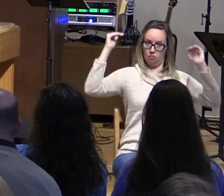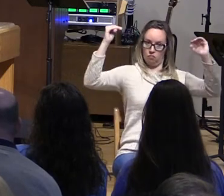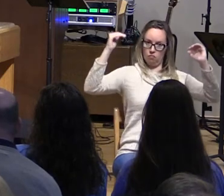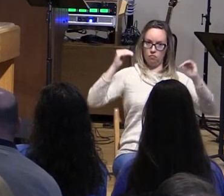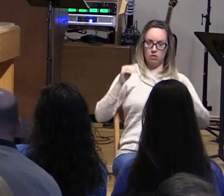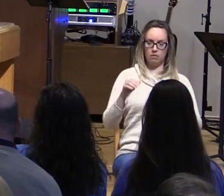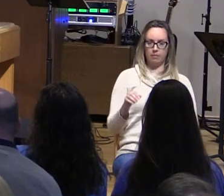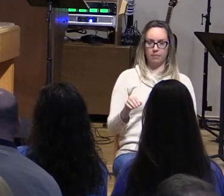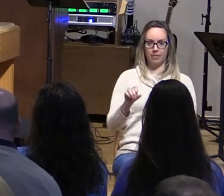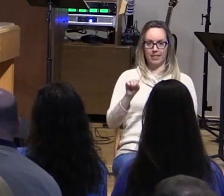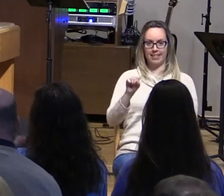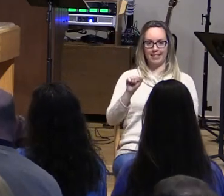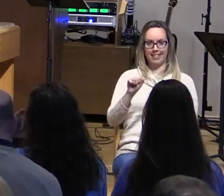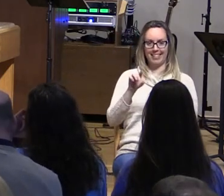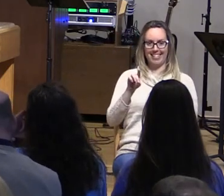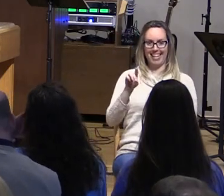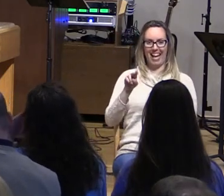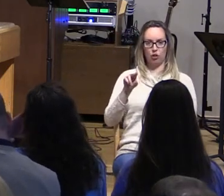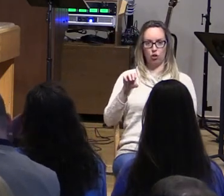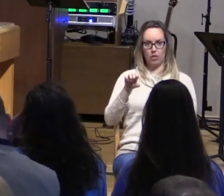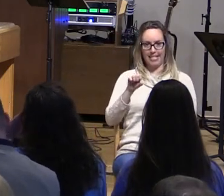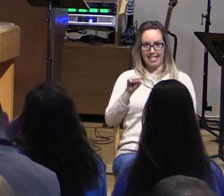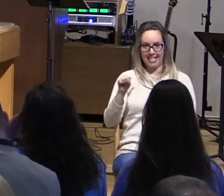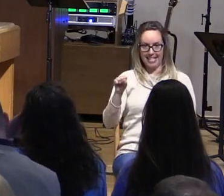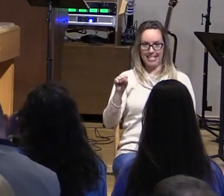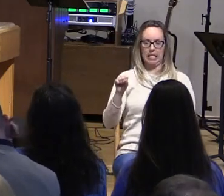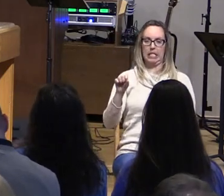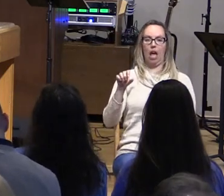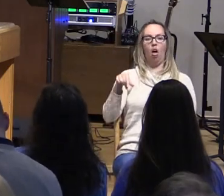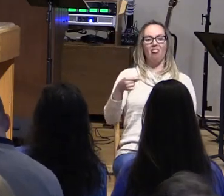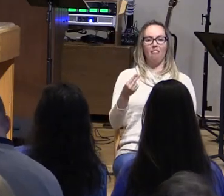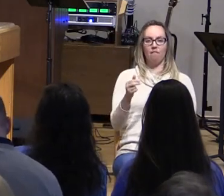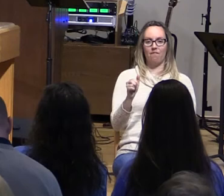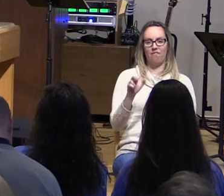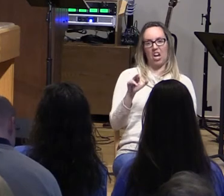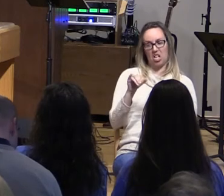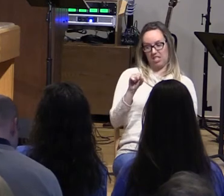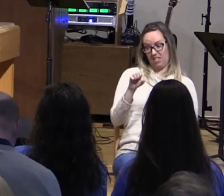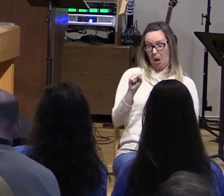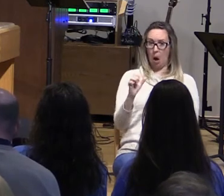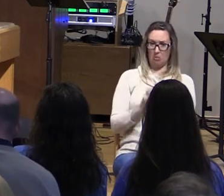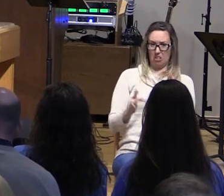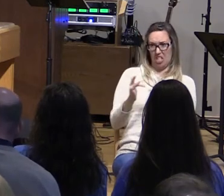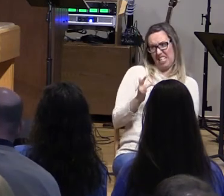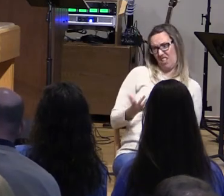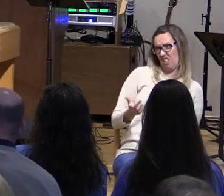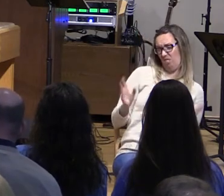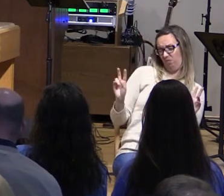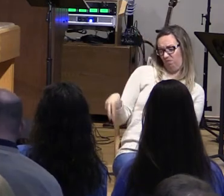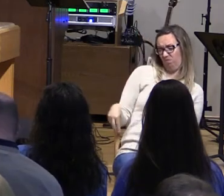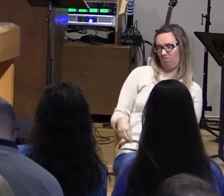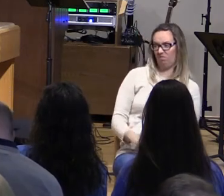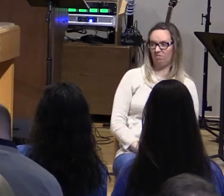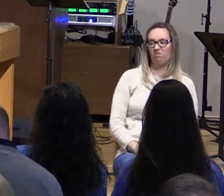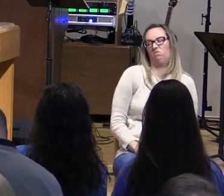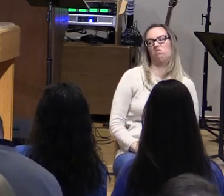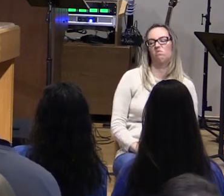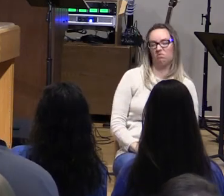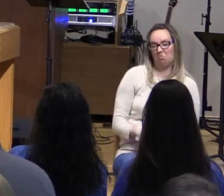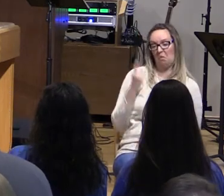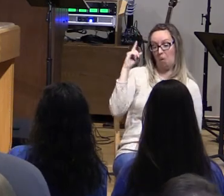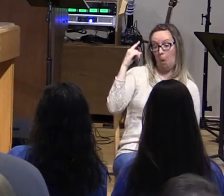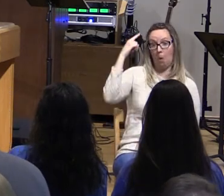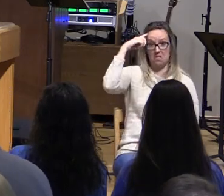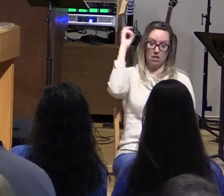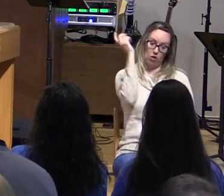Sadducees, the people who said, who is this Jesus guy? You know, who is this guy who thinks